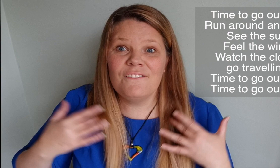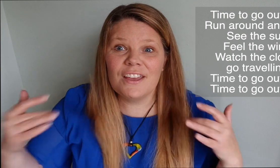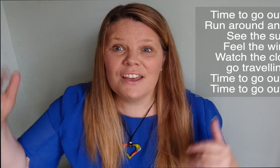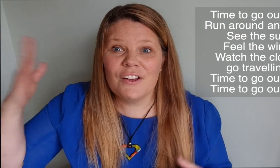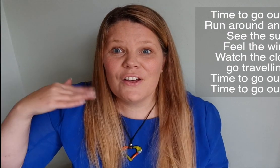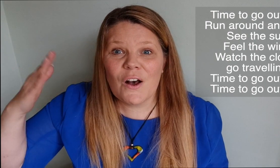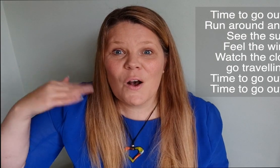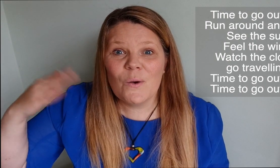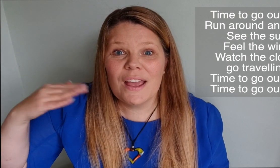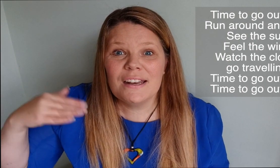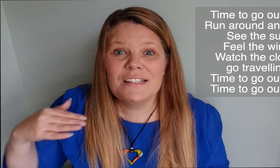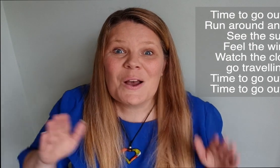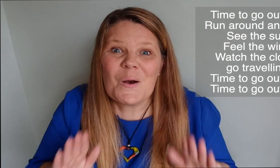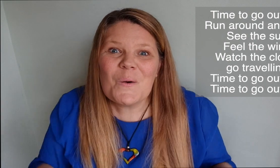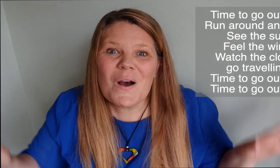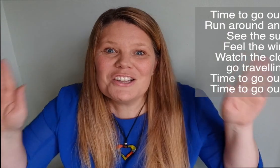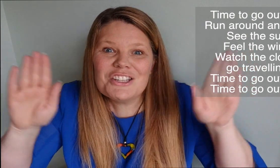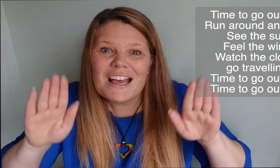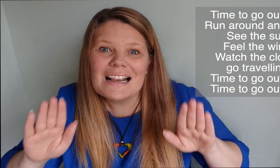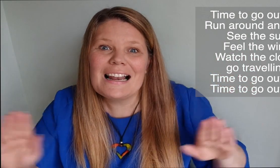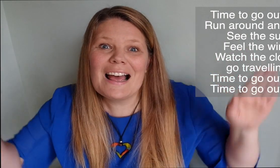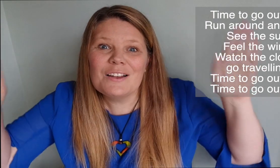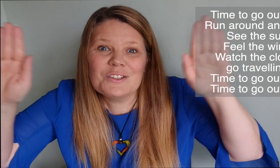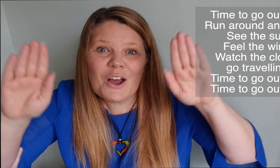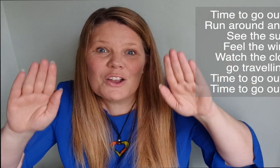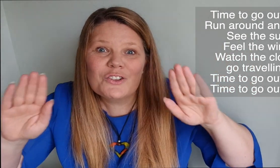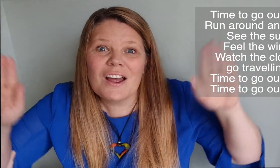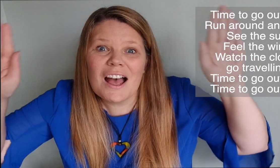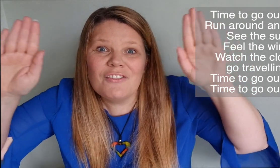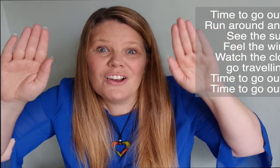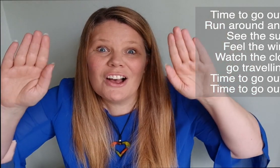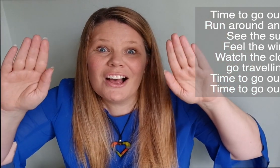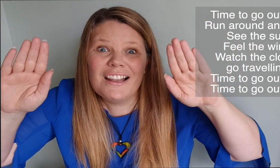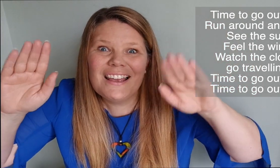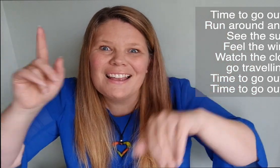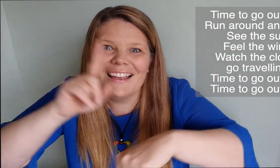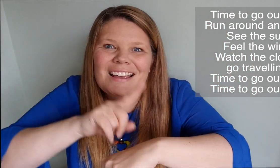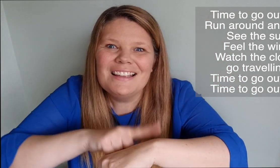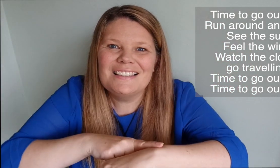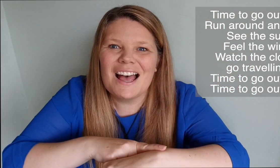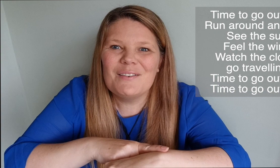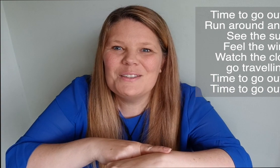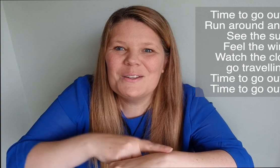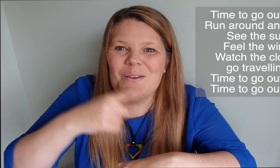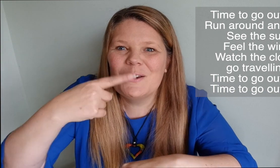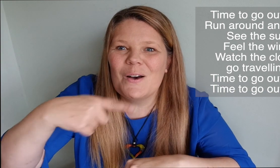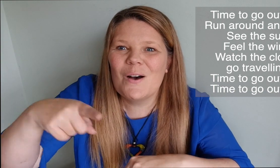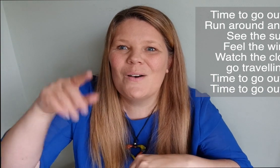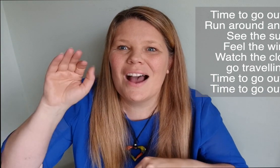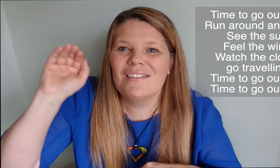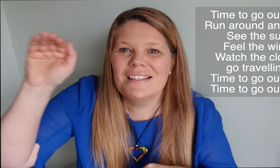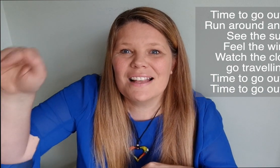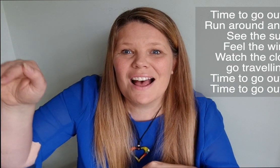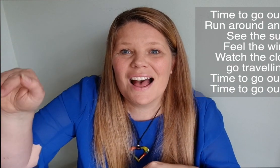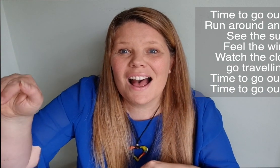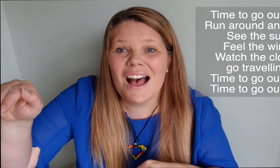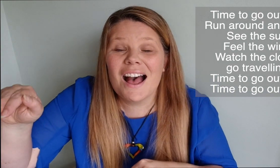feel the wind, watch the clouds go travelling. Time to go